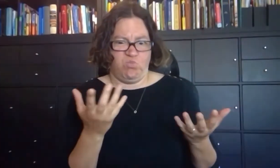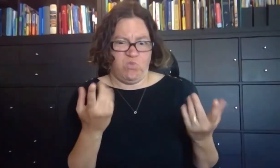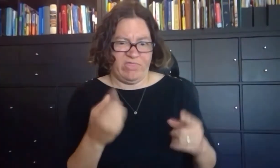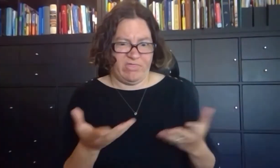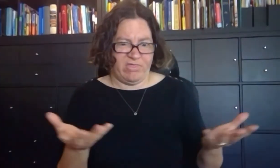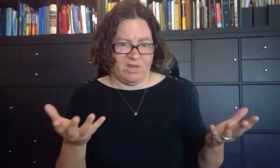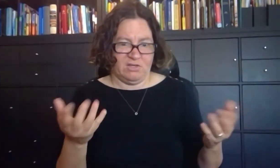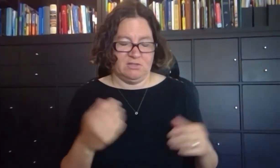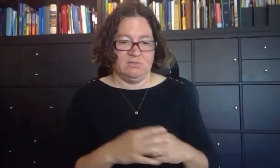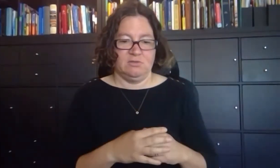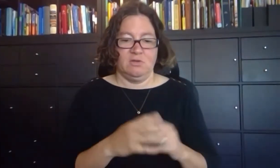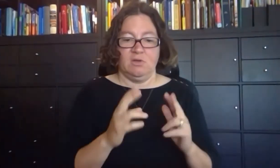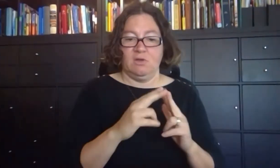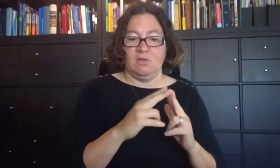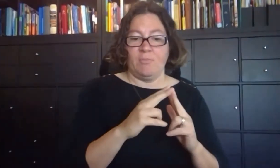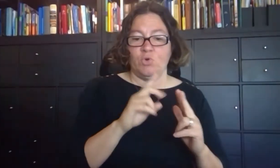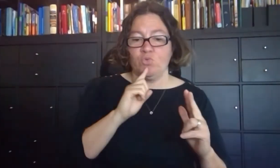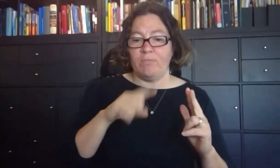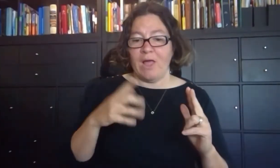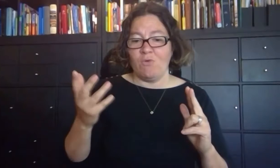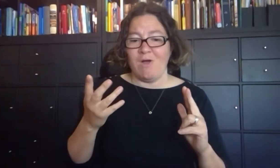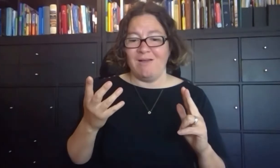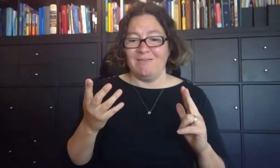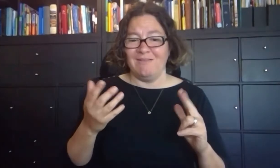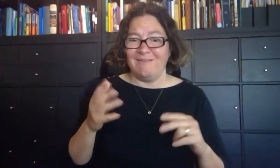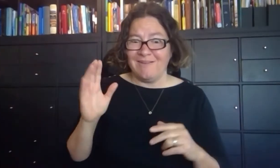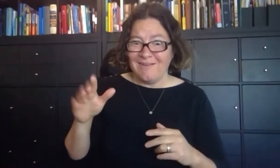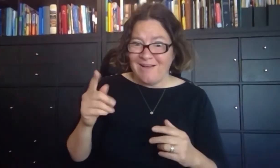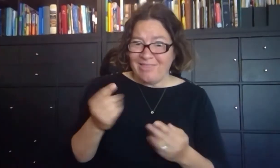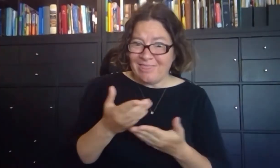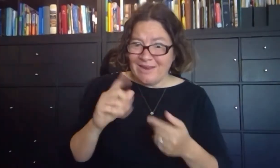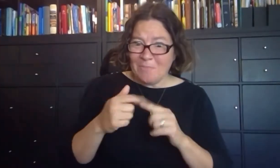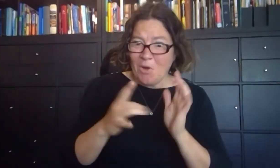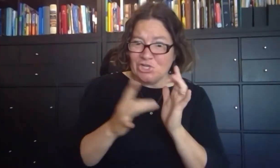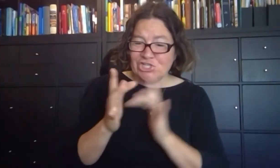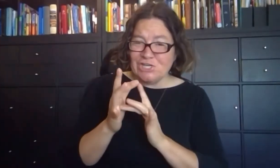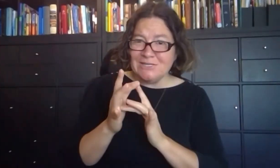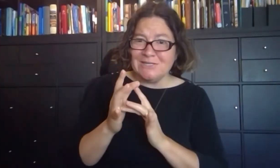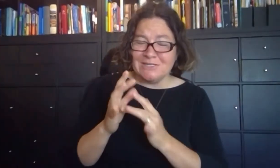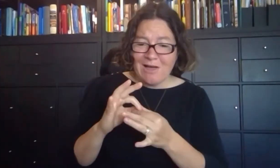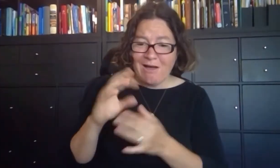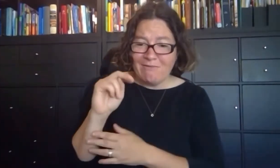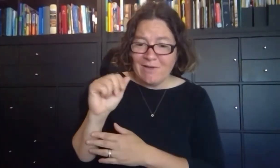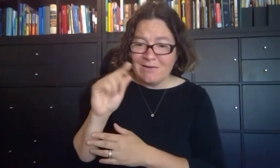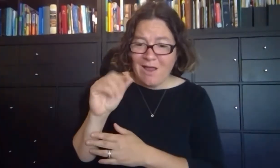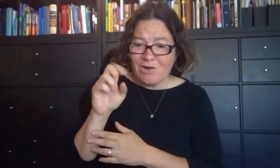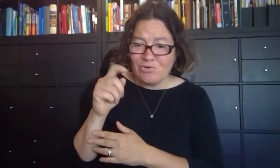Jesus said, "What things?" And they replied, "The things about Jesus of Nazareth.